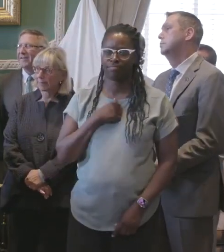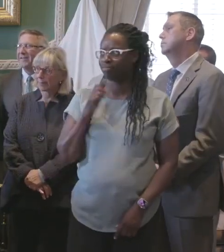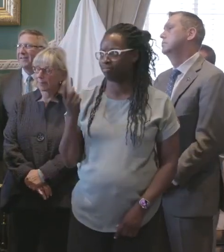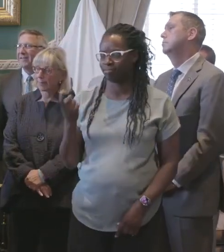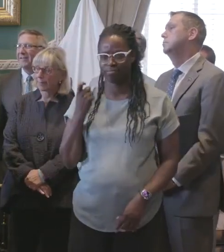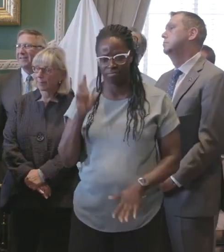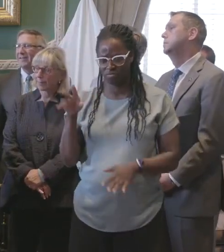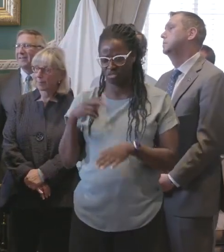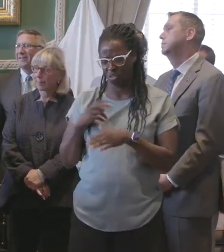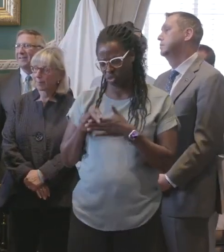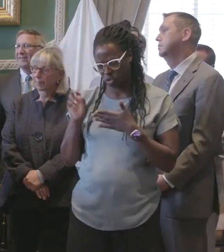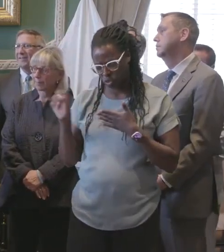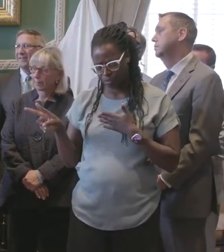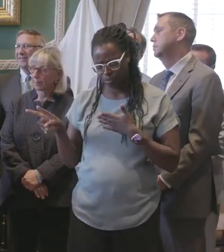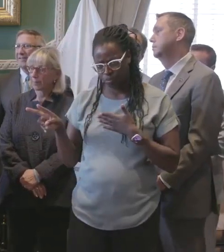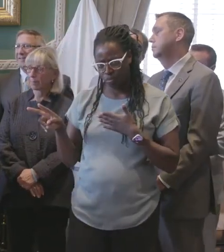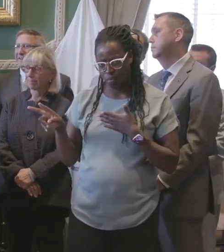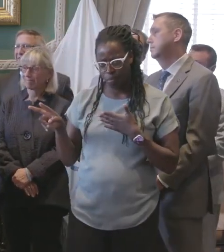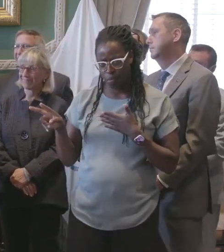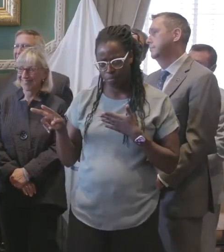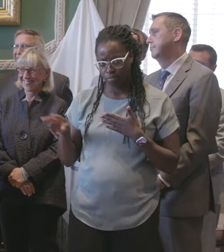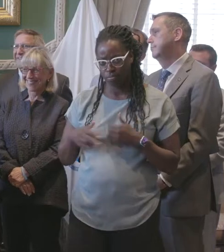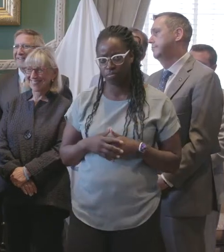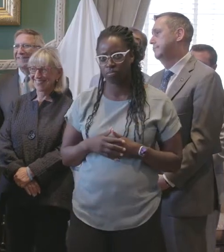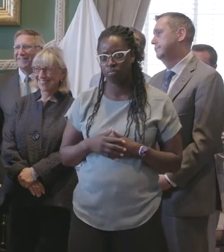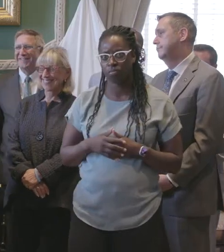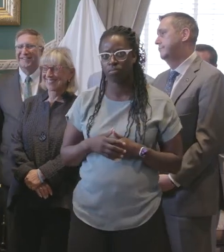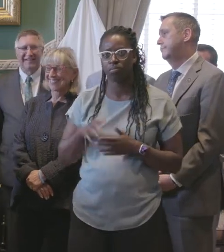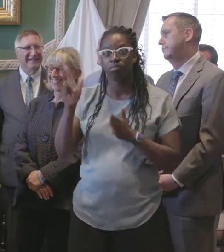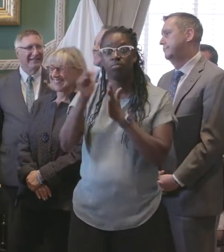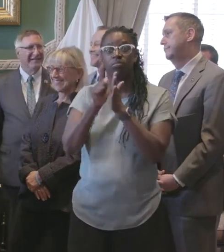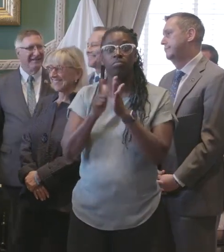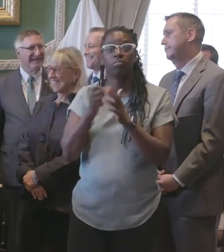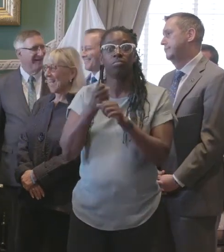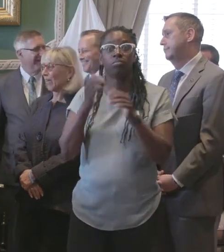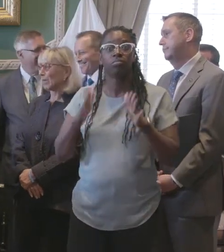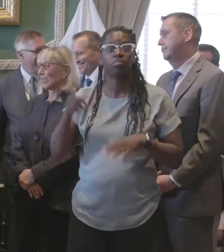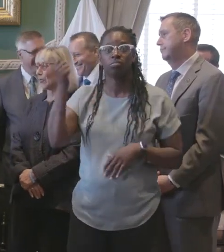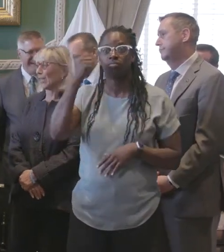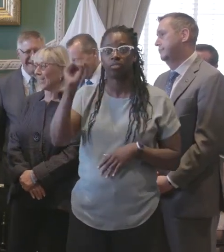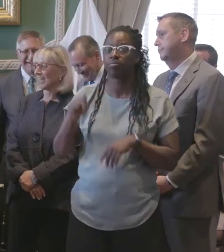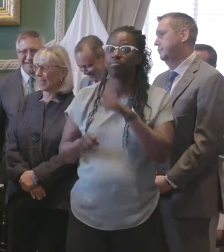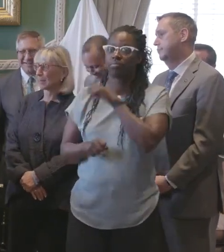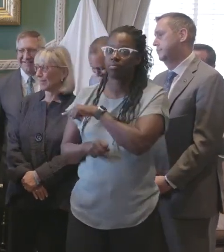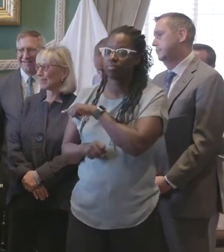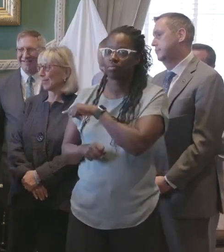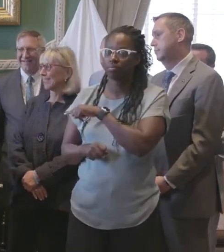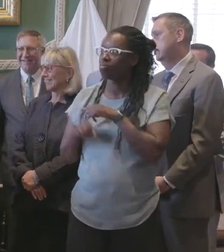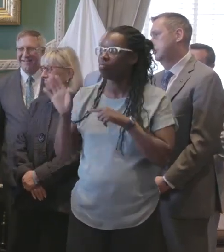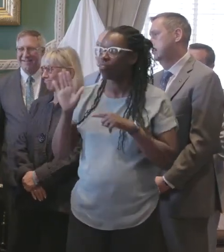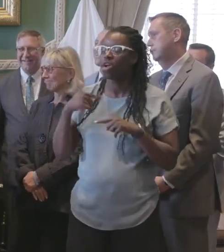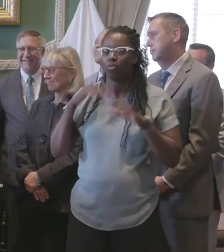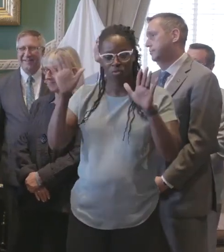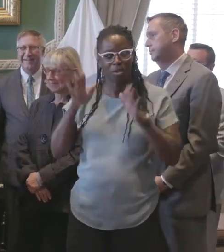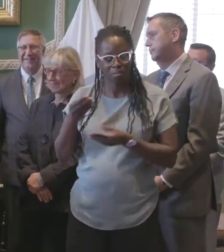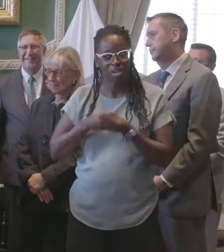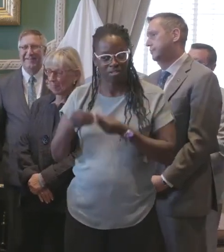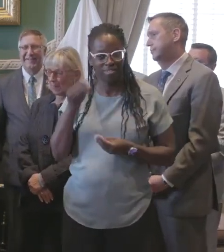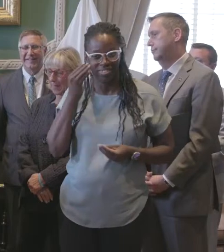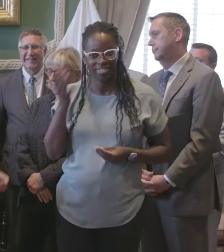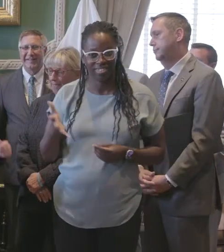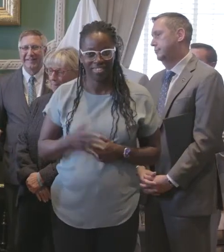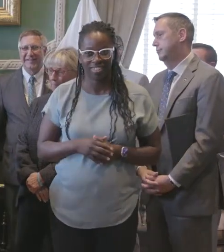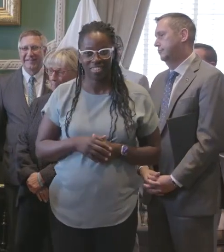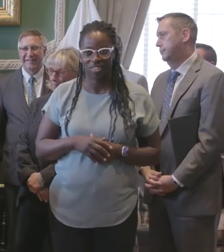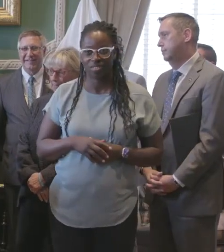Lawmakers rallied. It's a great budget, though. I will say that, and I want to underscore that. Because at the end of